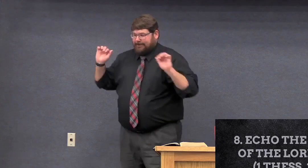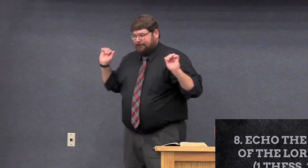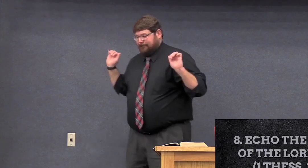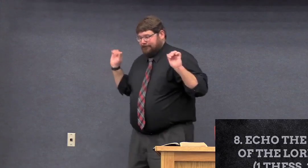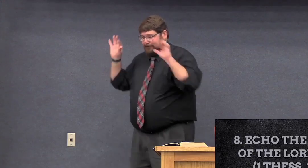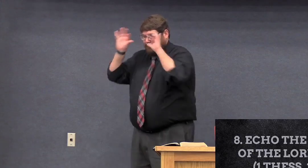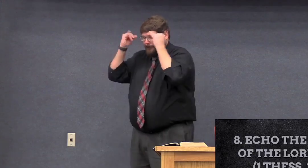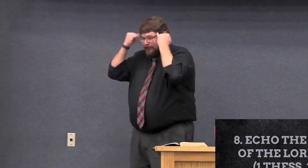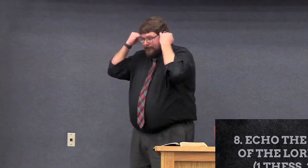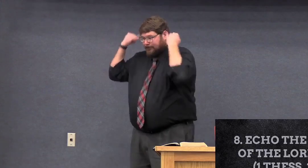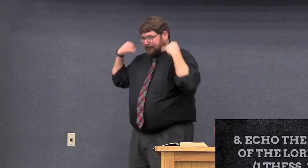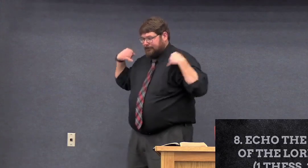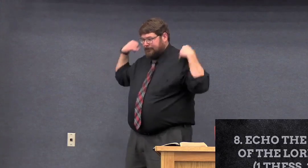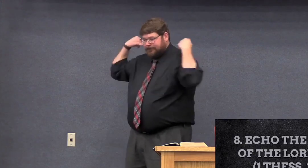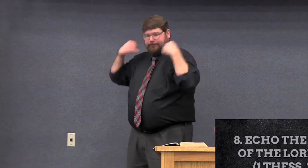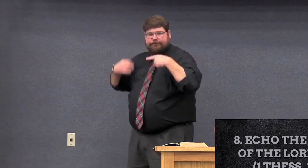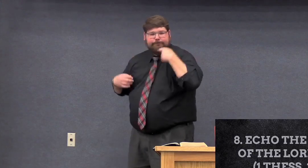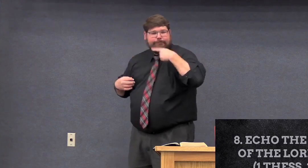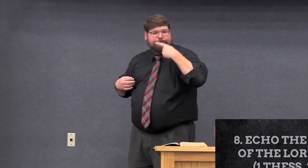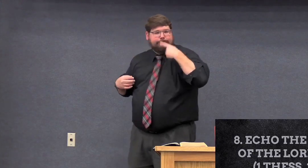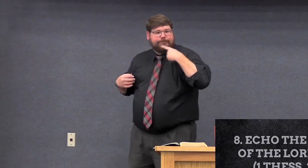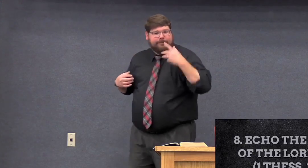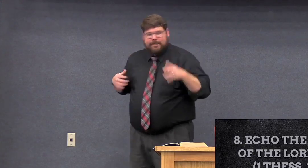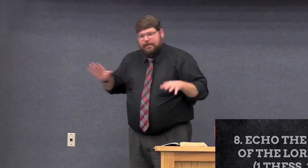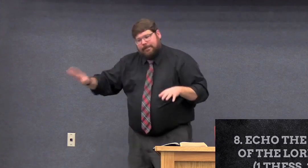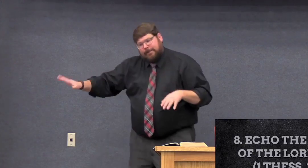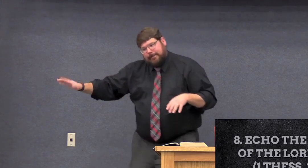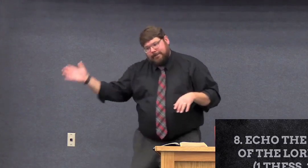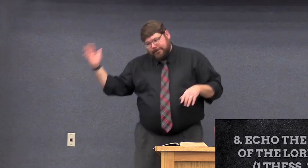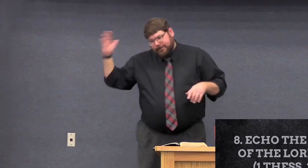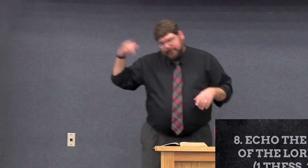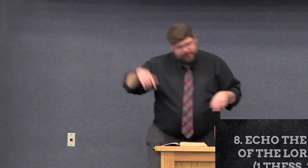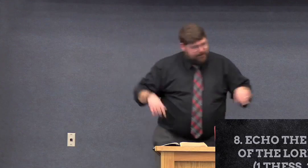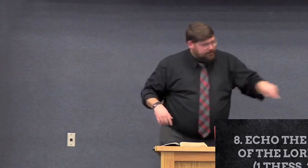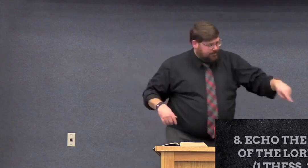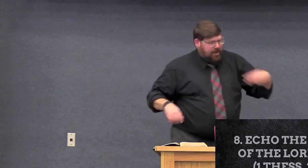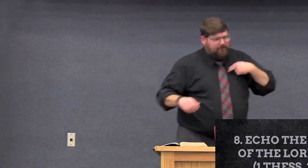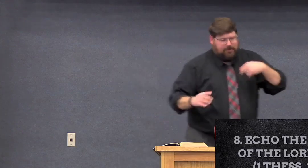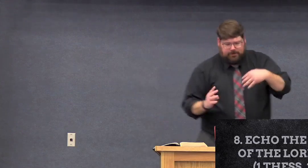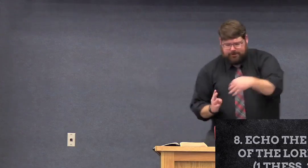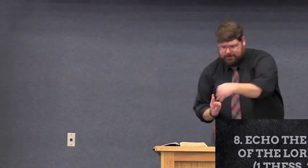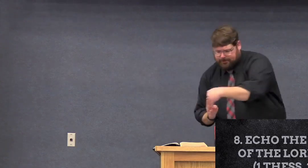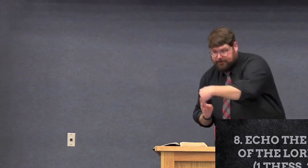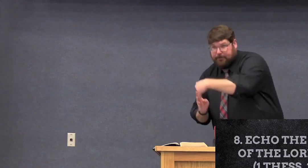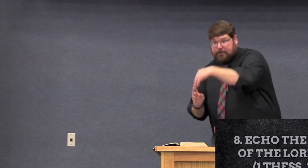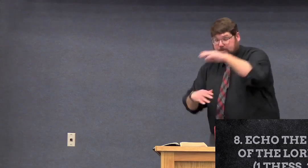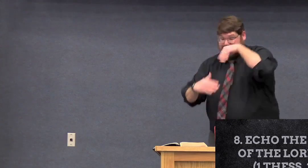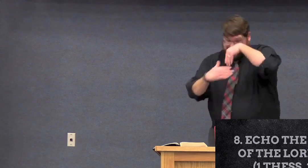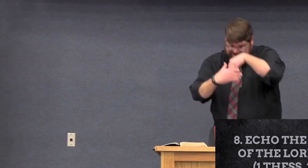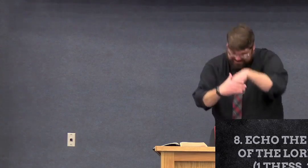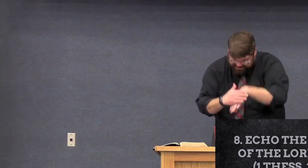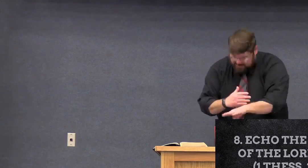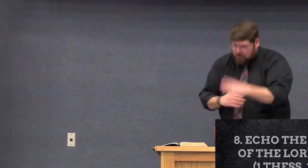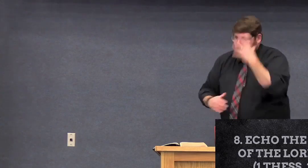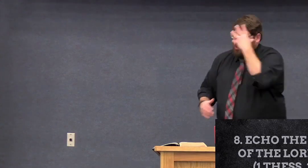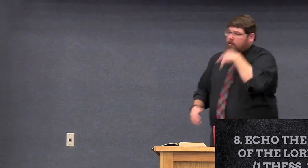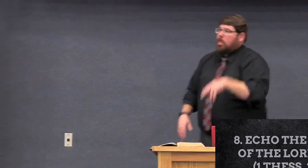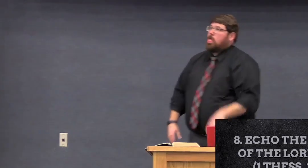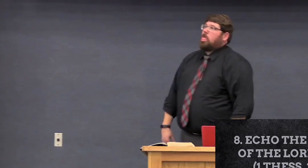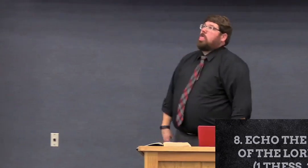were a deaf class and the teacher was there and, you know, all of us little kids with our giant hearing aids and the boxes on our chest and all that. And we went in and